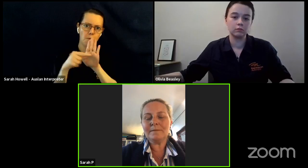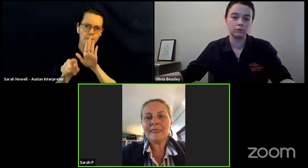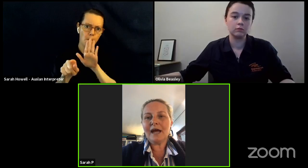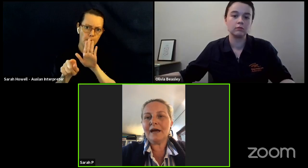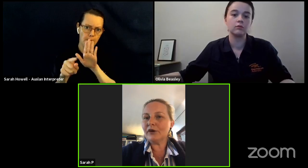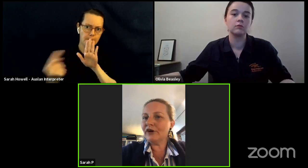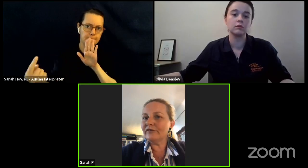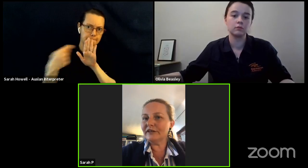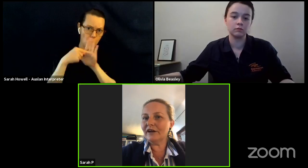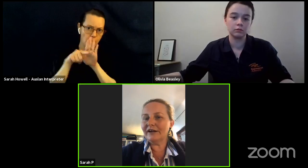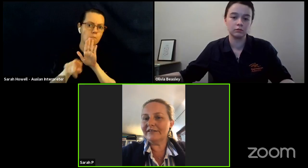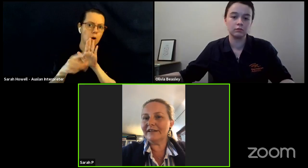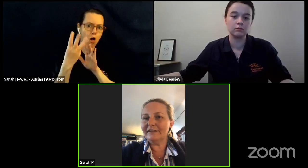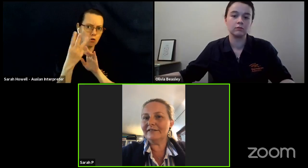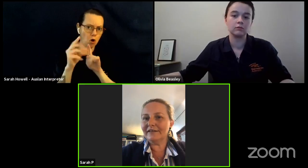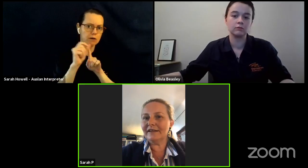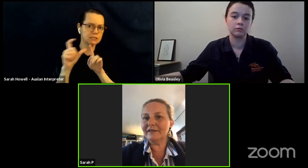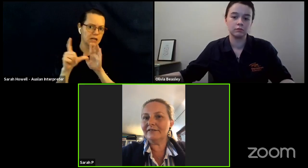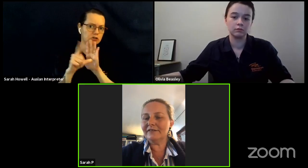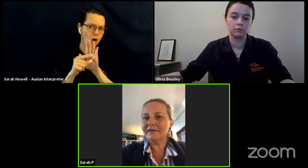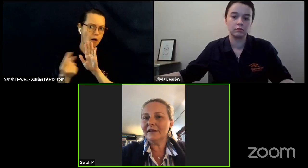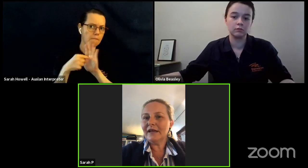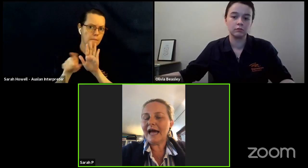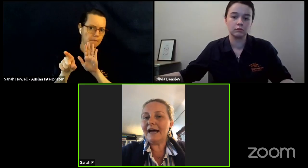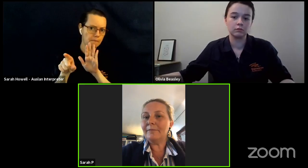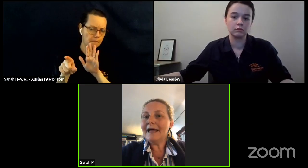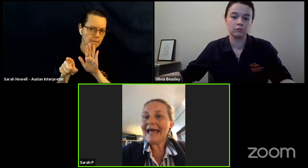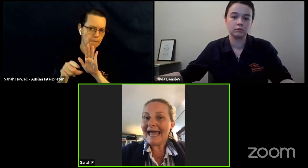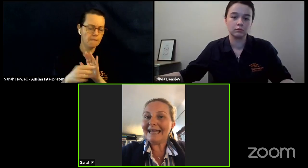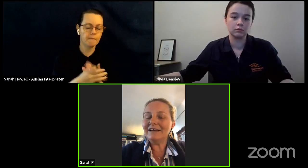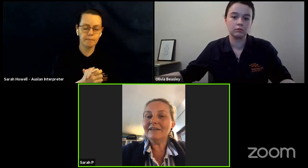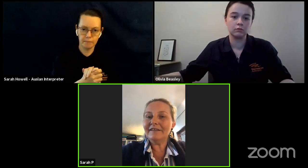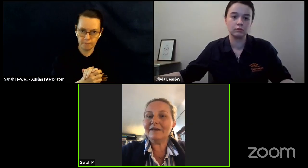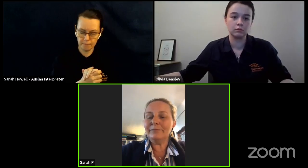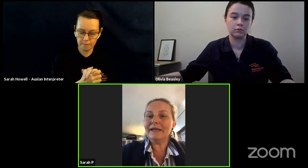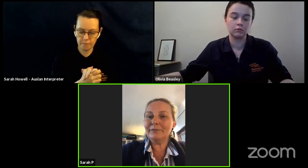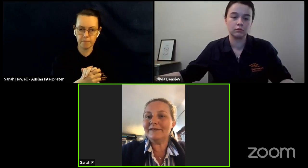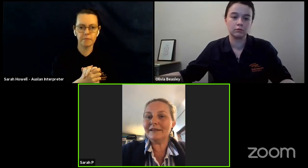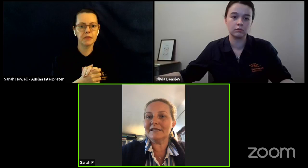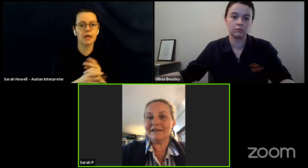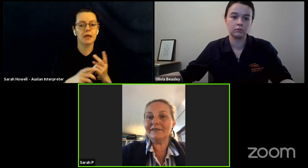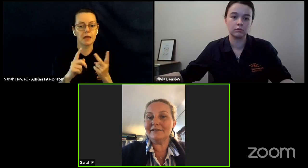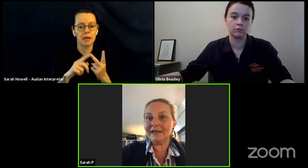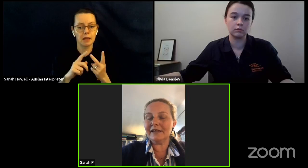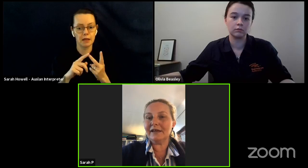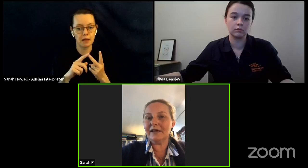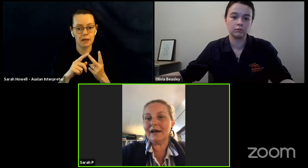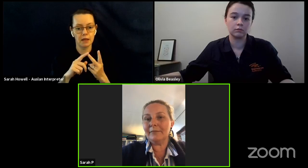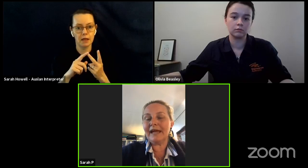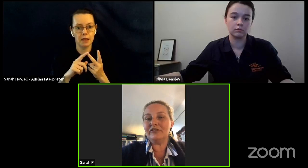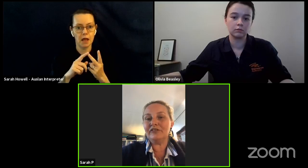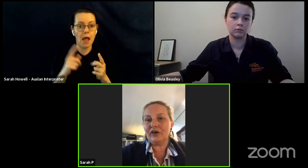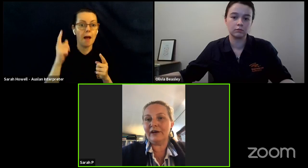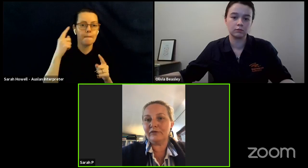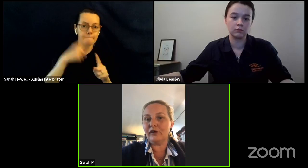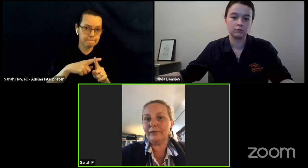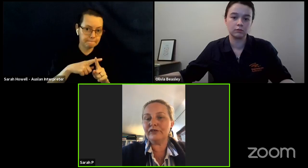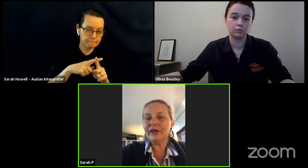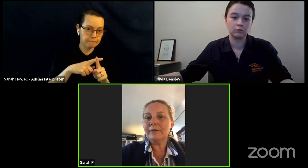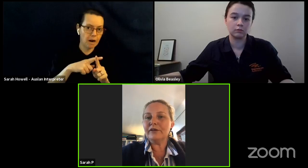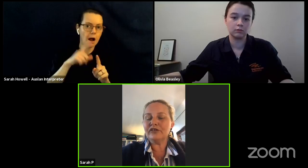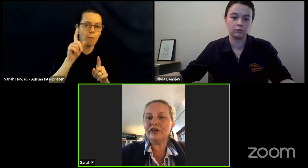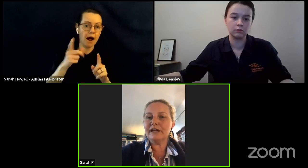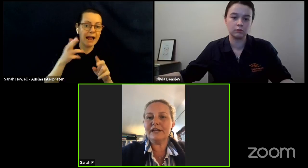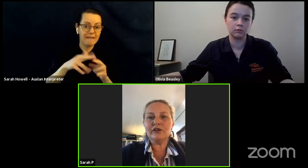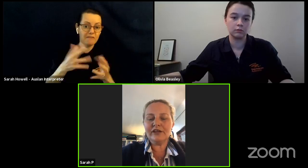catching COVID-19 disease and then being particularly sick and dying from